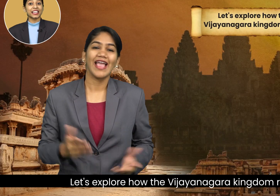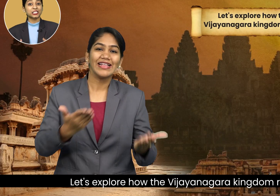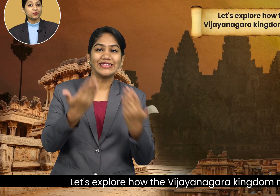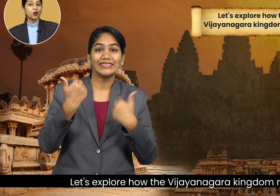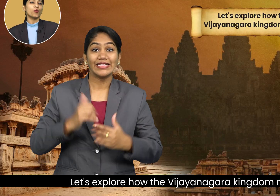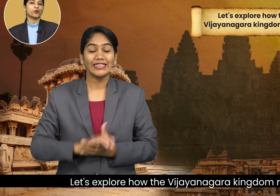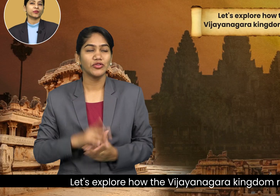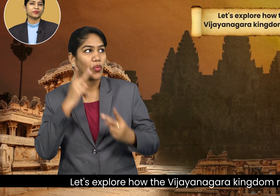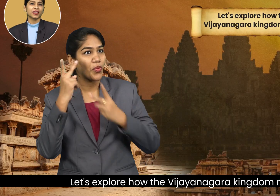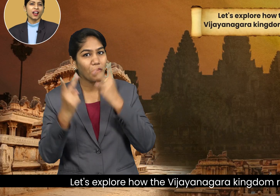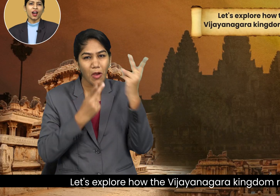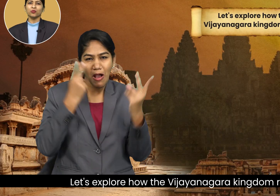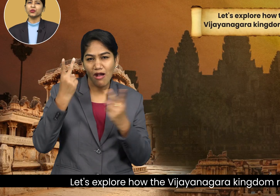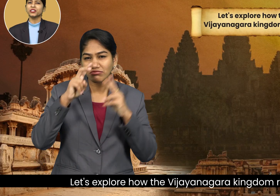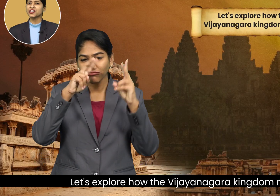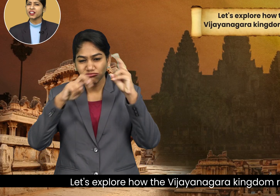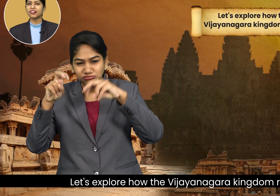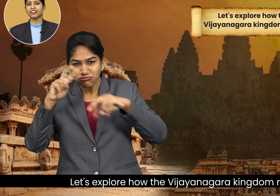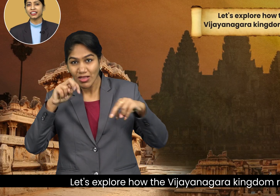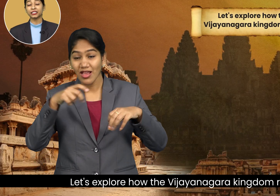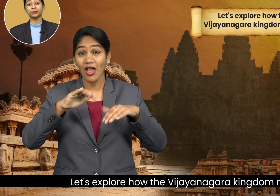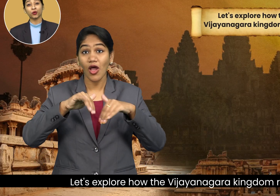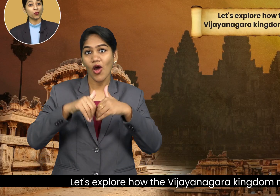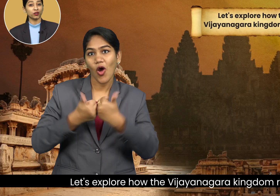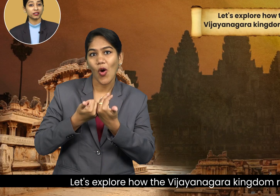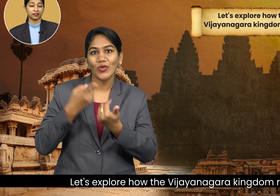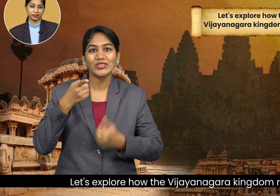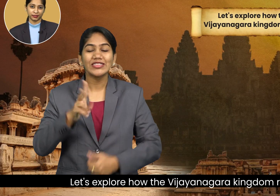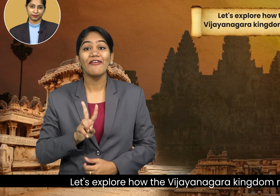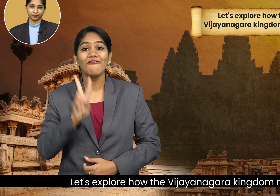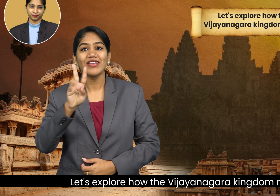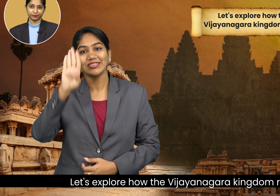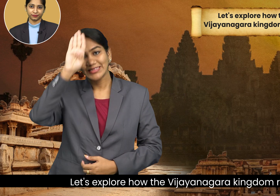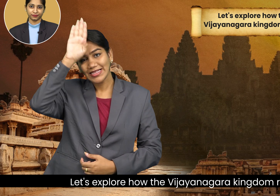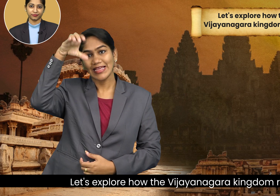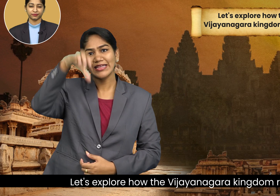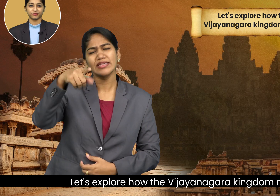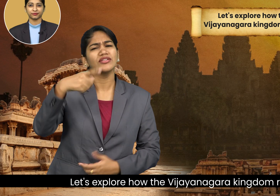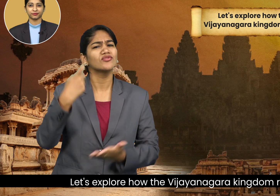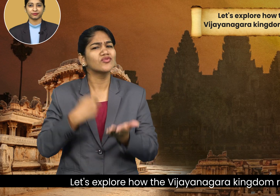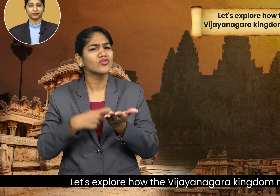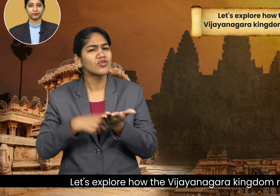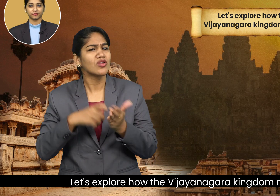Let's explore how the Vijayanagara kingdom ruled.